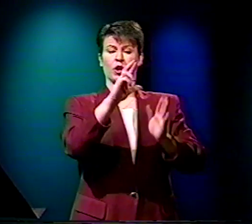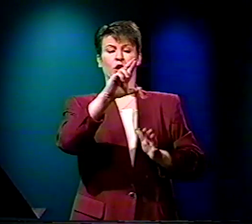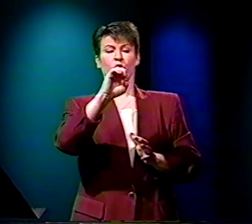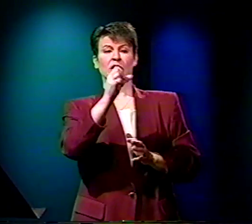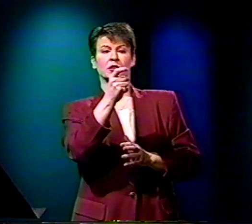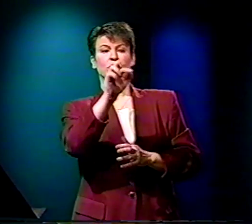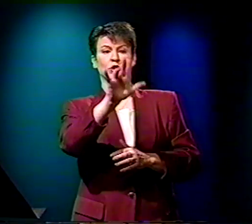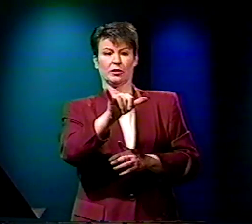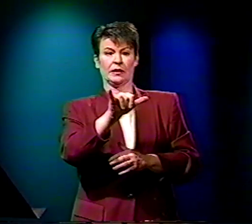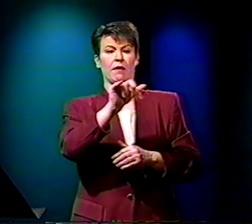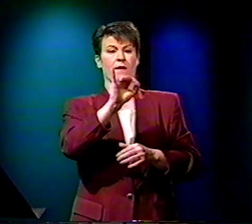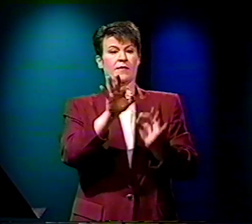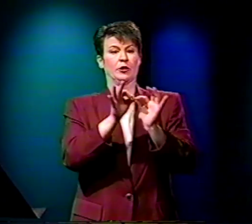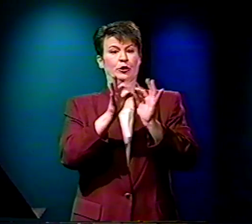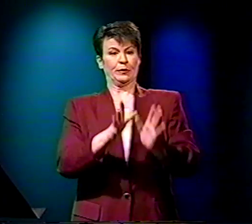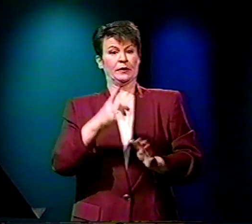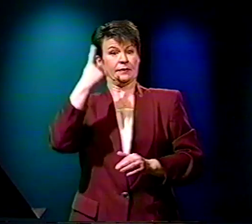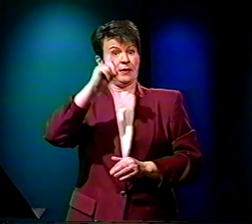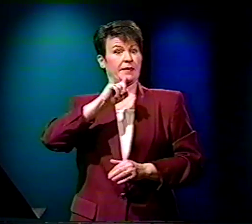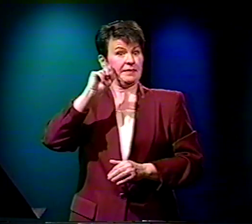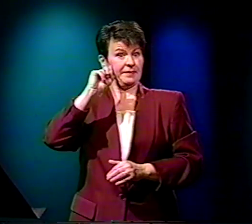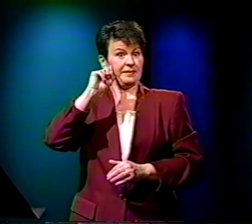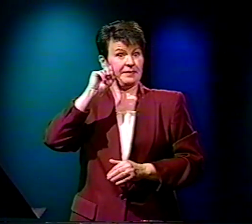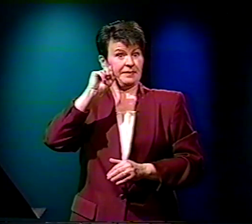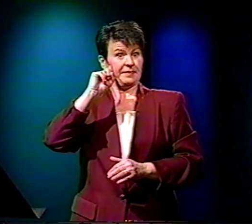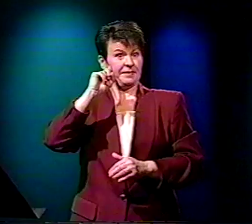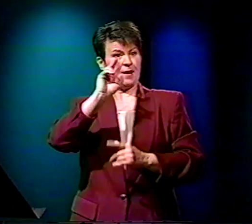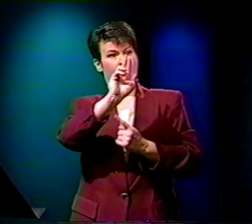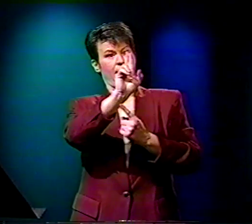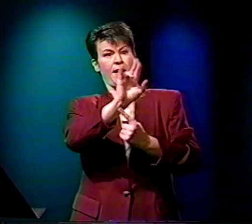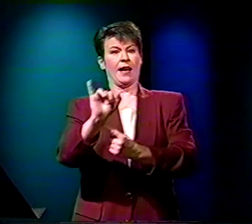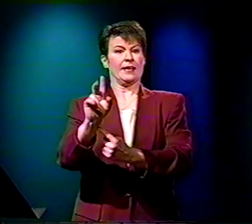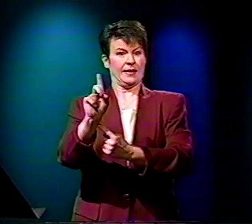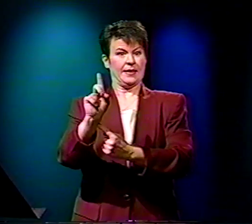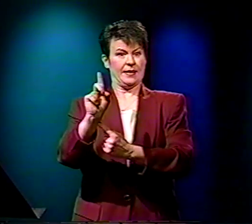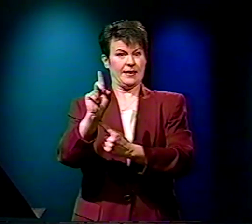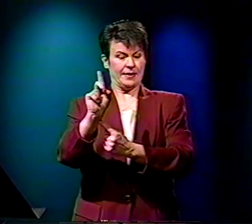founded, and they established the Registry of Interpreters for the Deaf, the RID.